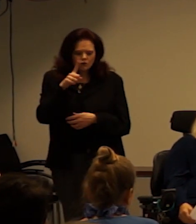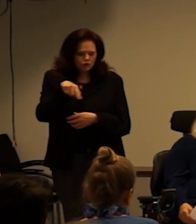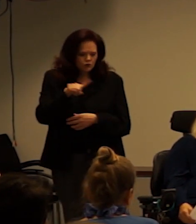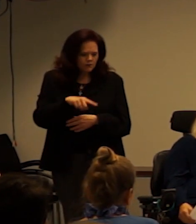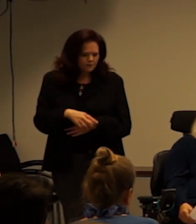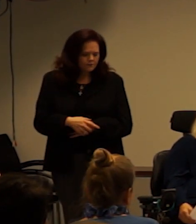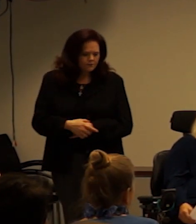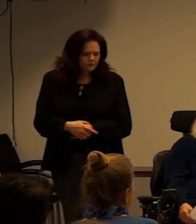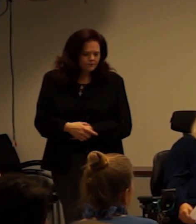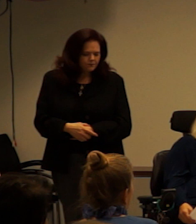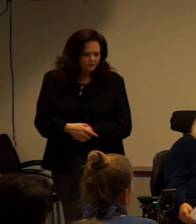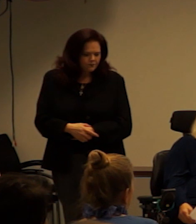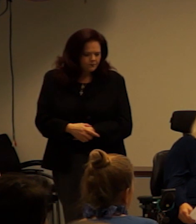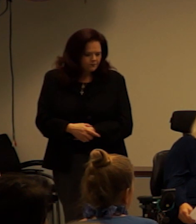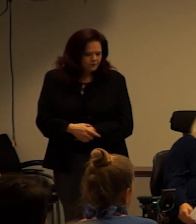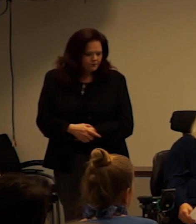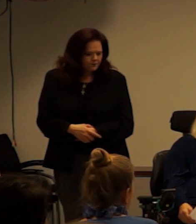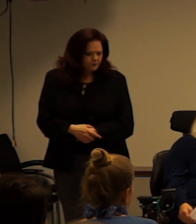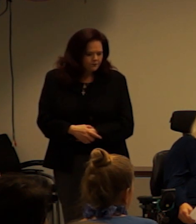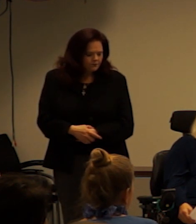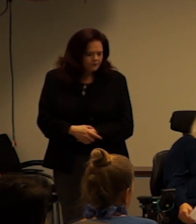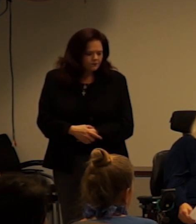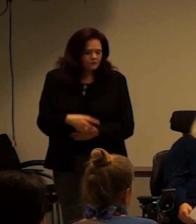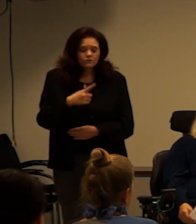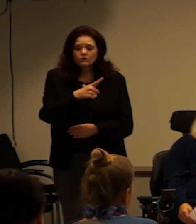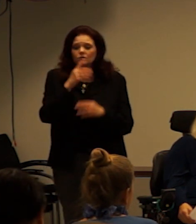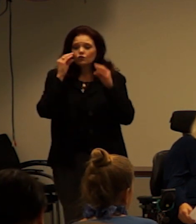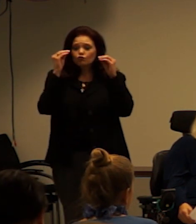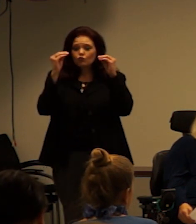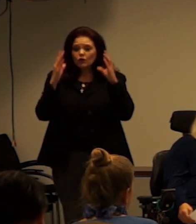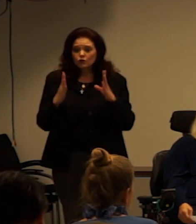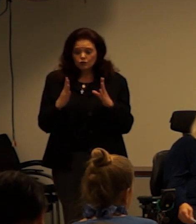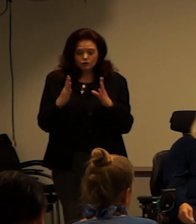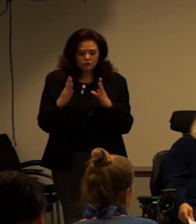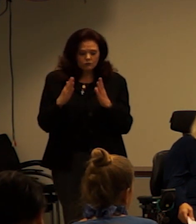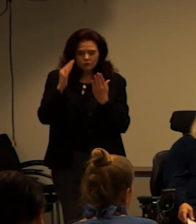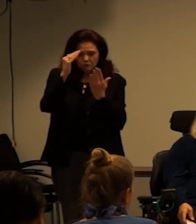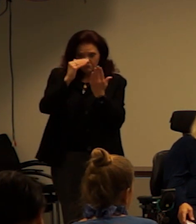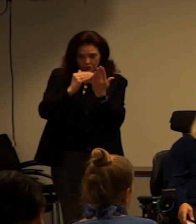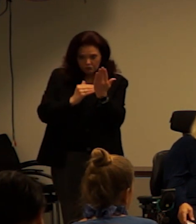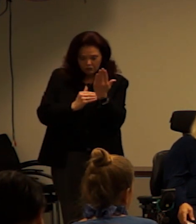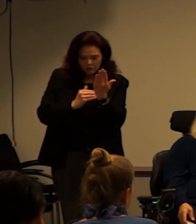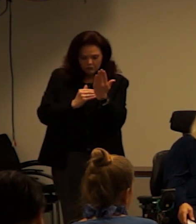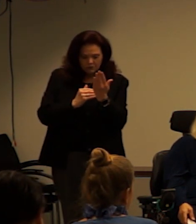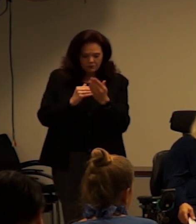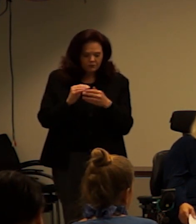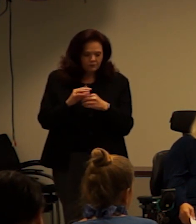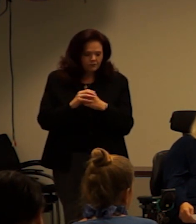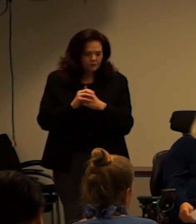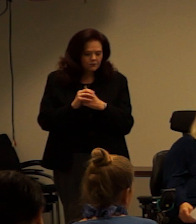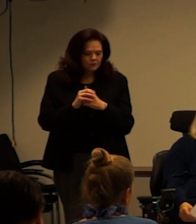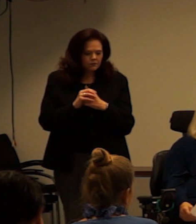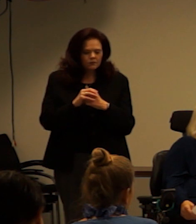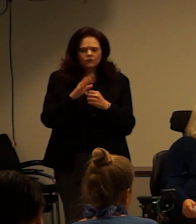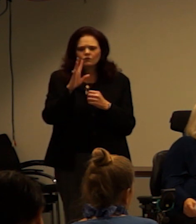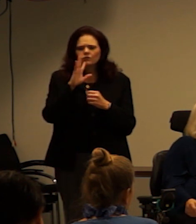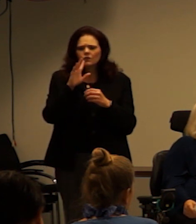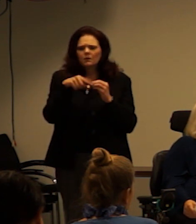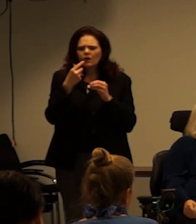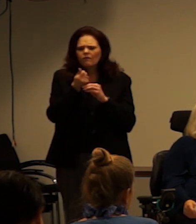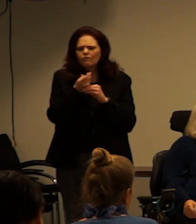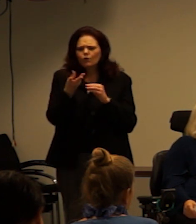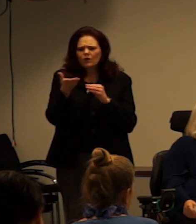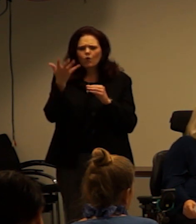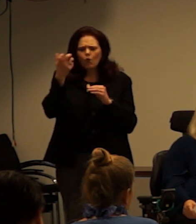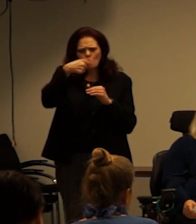okay? Okay. The instructor guidelines go through a couple of things that we really want y'all to